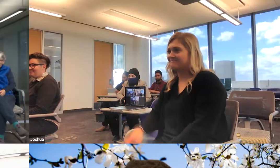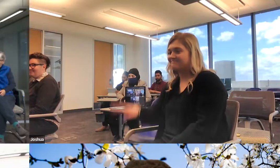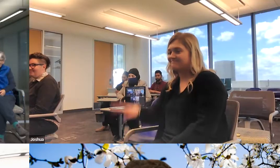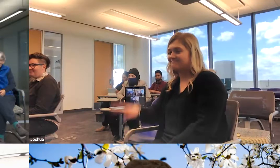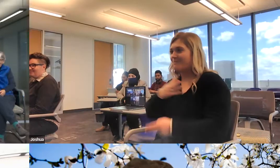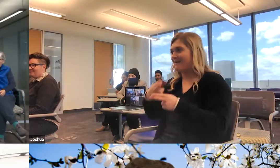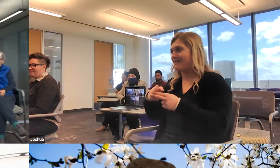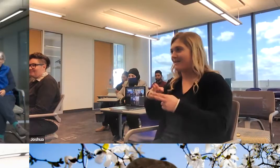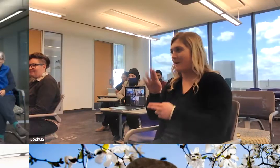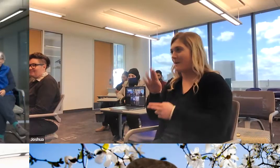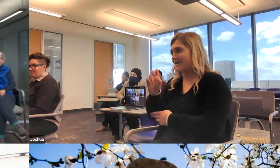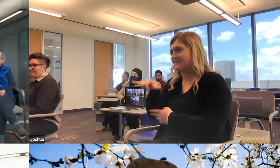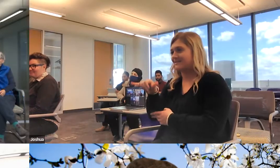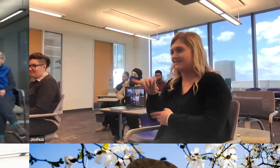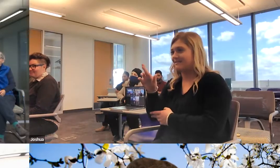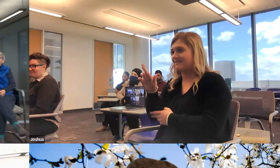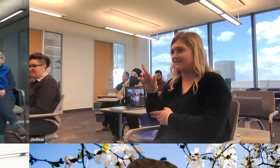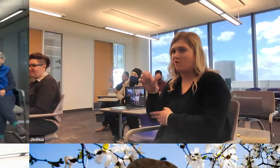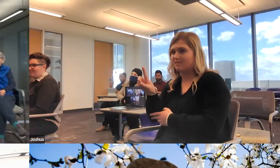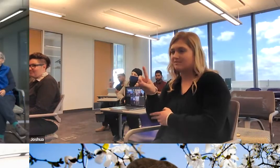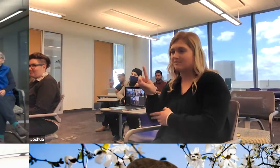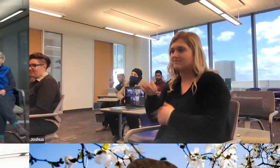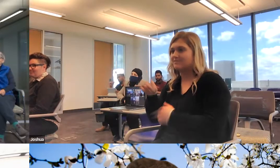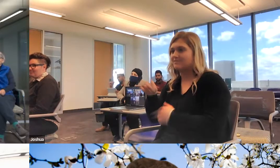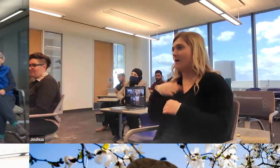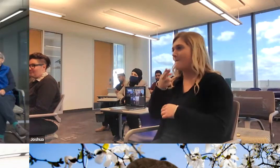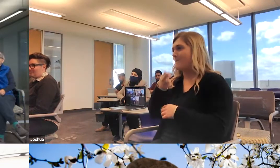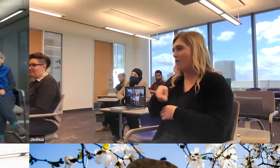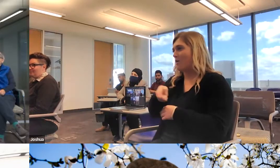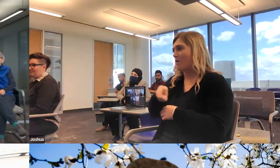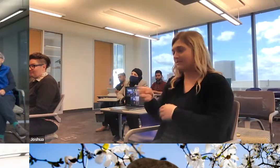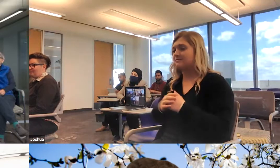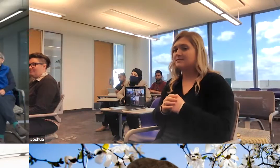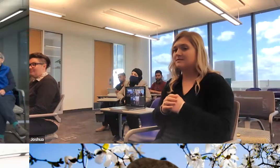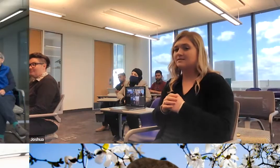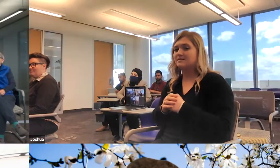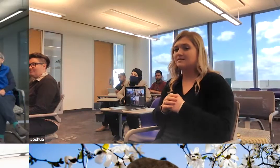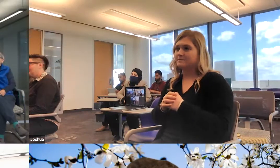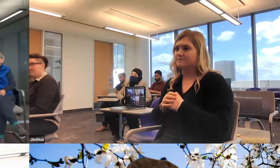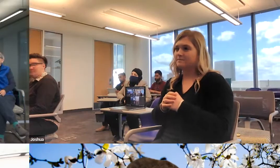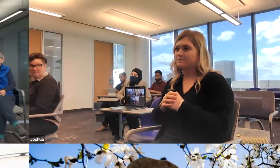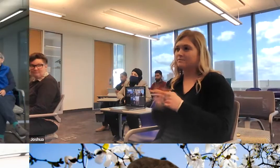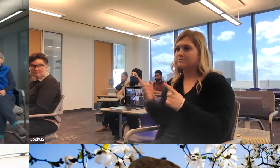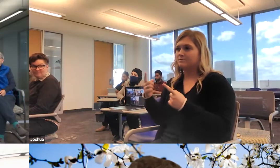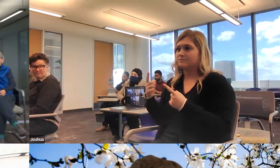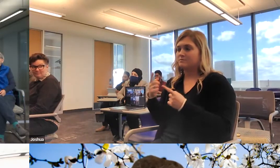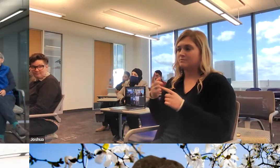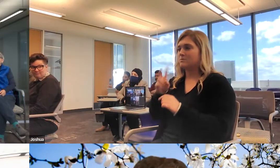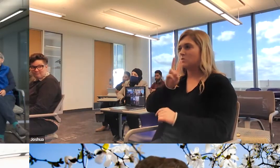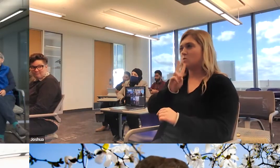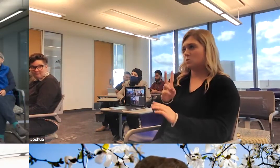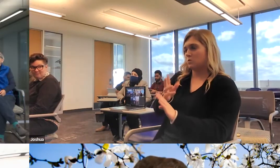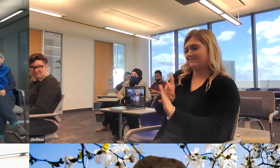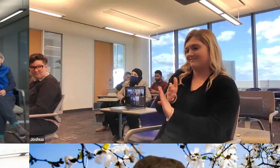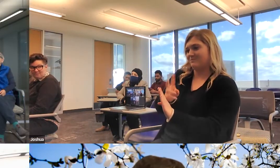Hi, my name is Betsy Ireland. I am hard of hearing since I was just before 2 years